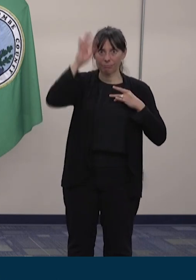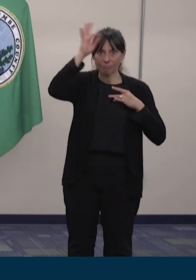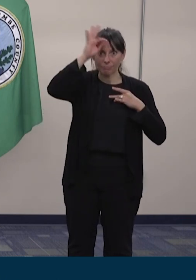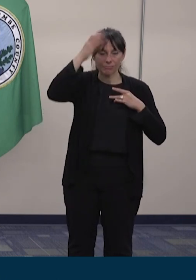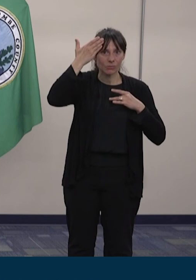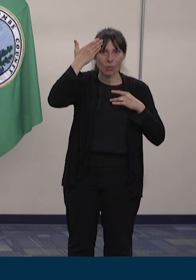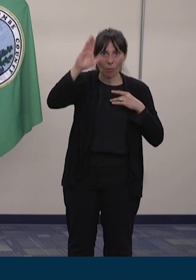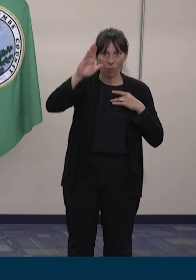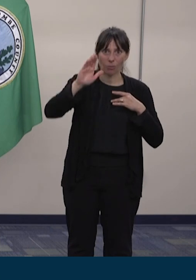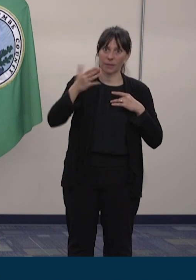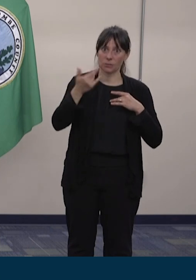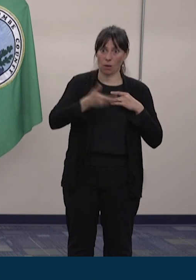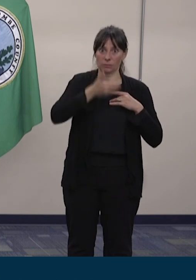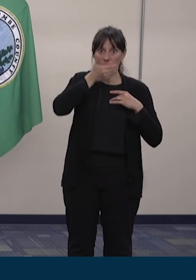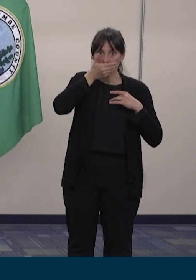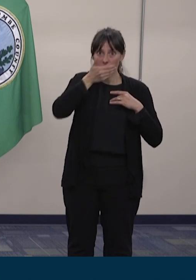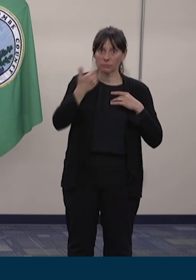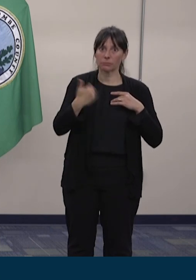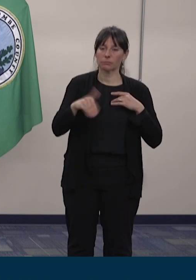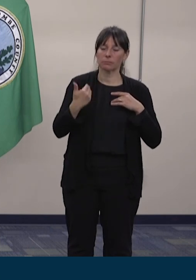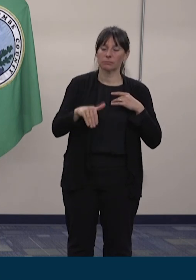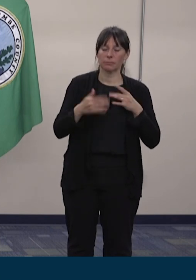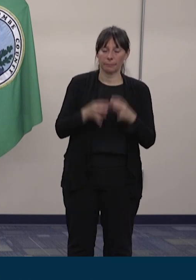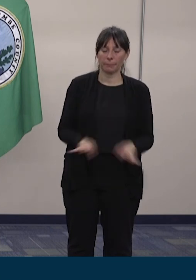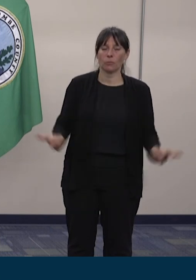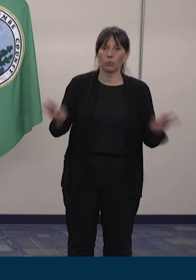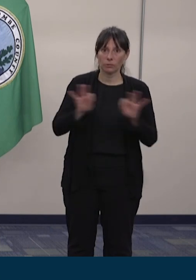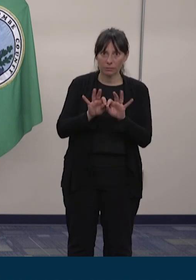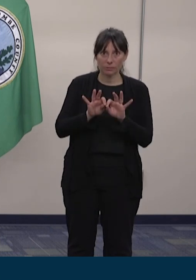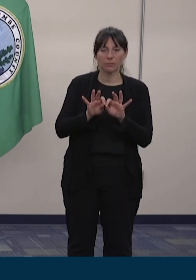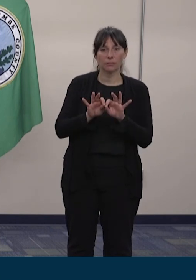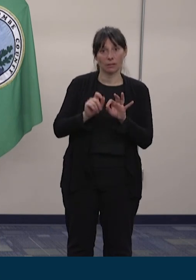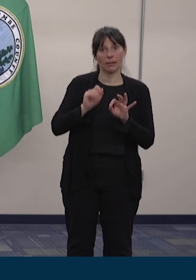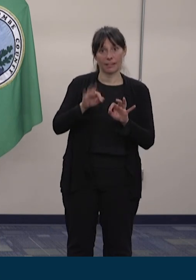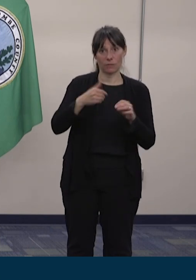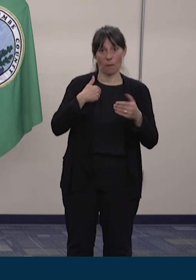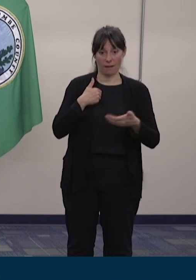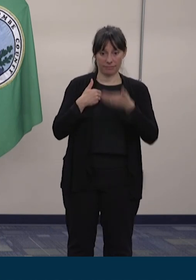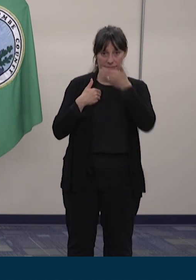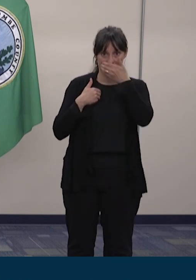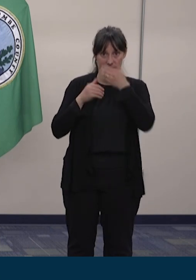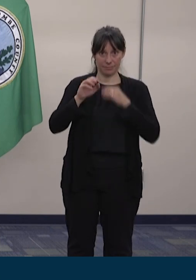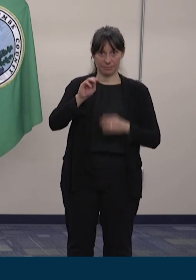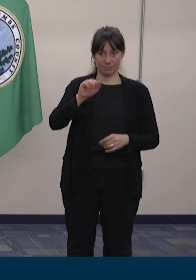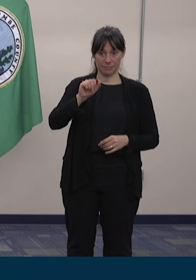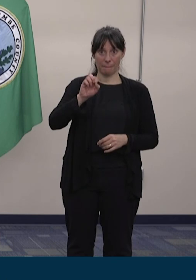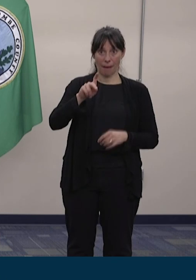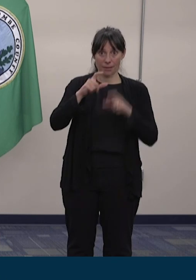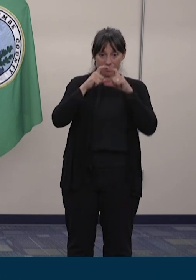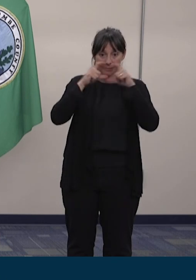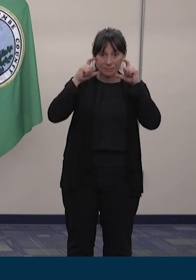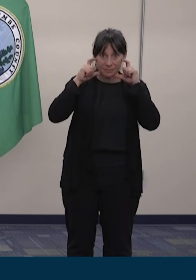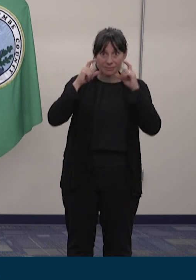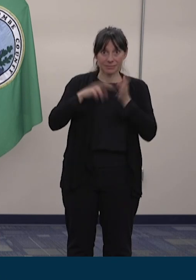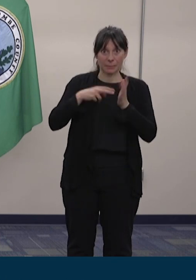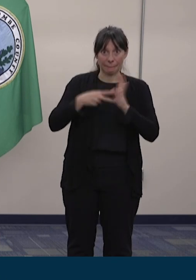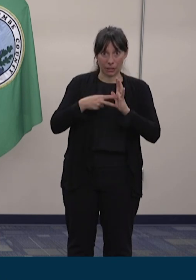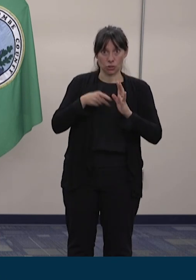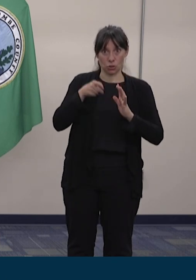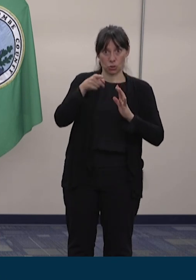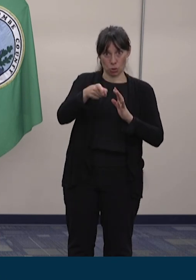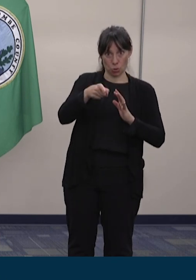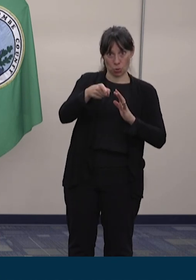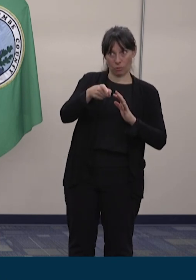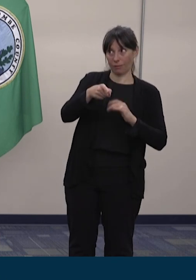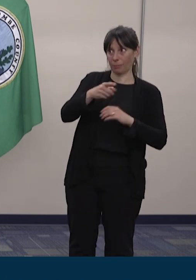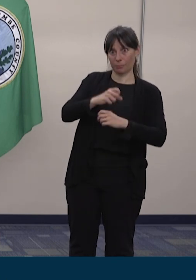tener so una important. cobertura de la cara es muy When you importante. wear a face Cuando usas covering, una you cobertura are de cara, protecting others estás from protegiendo a los yourself. demás y de ti. And when